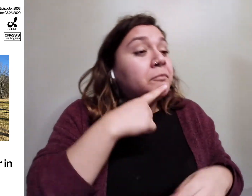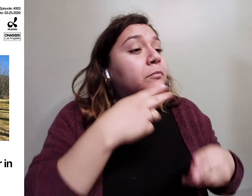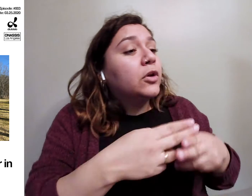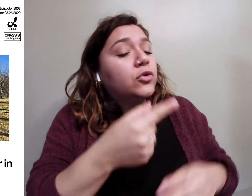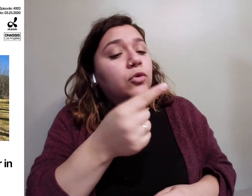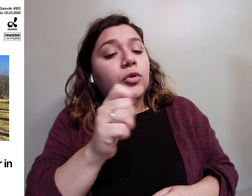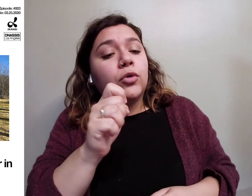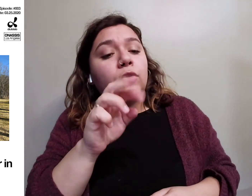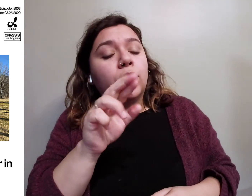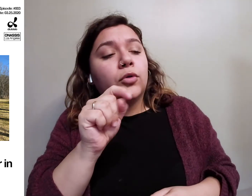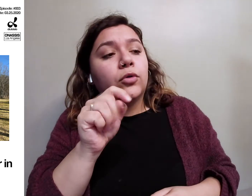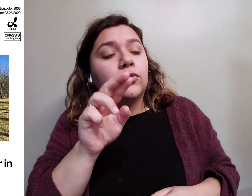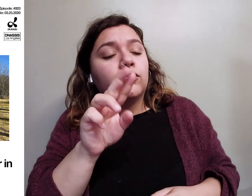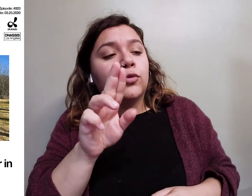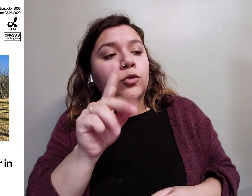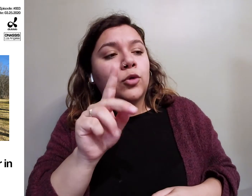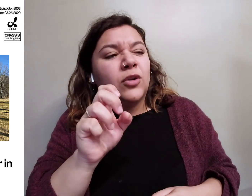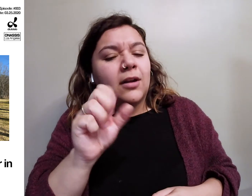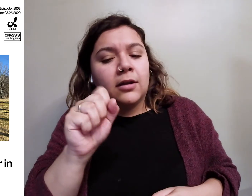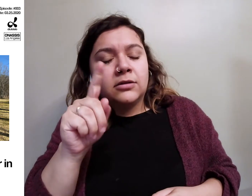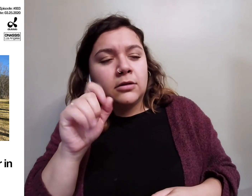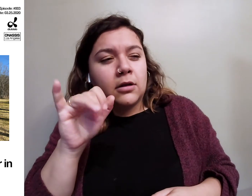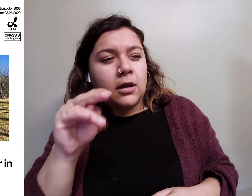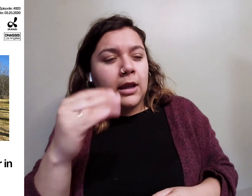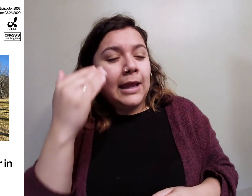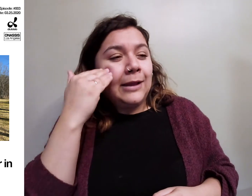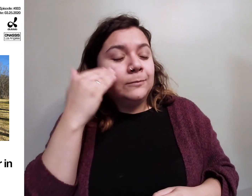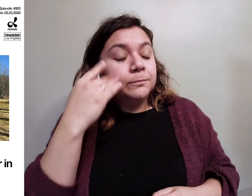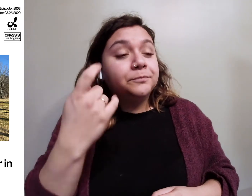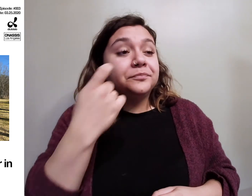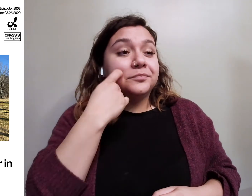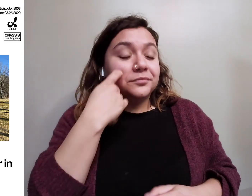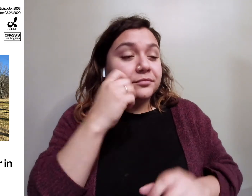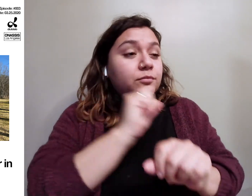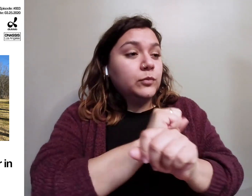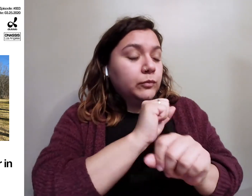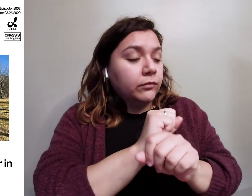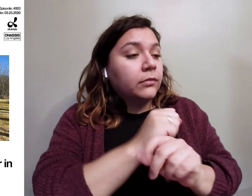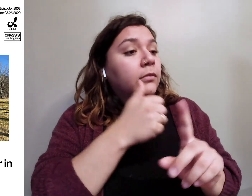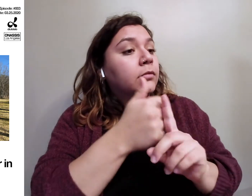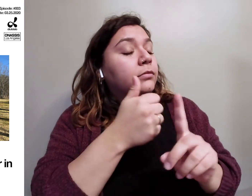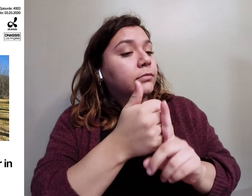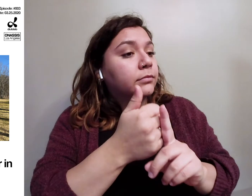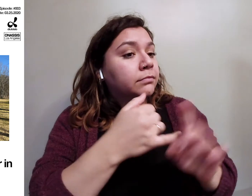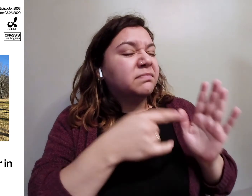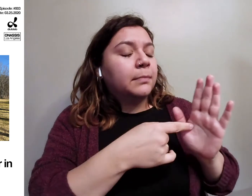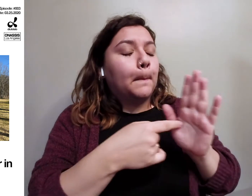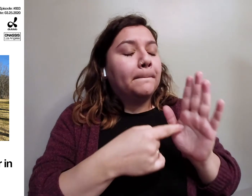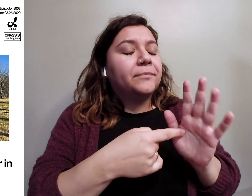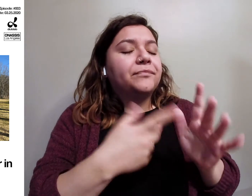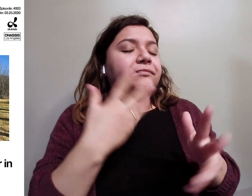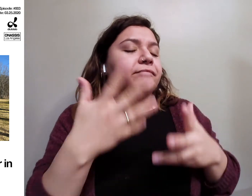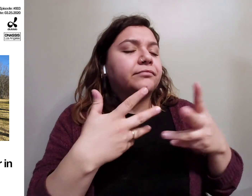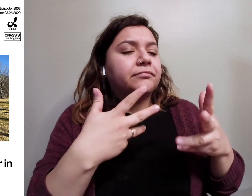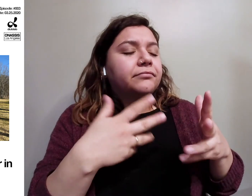know that your most recent work has been an illustration of Alice B.